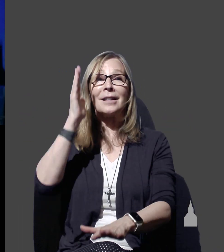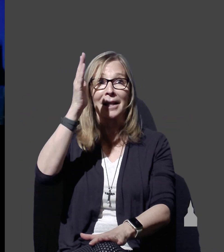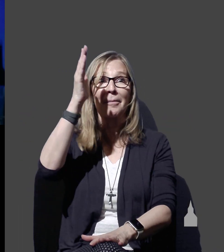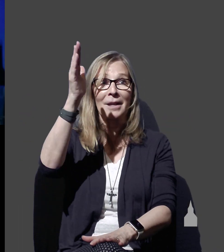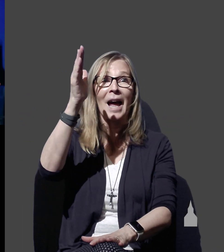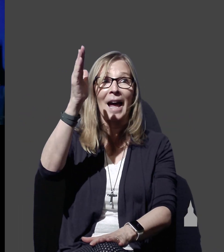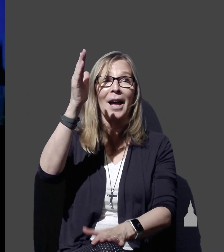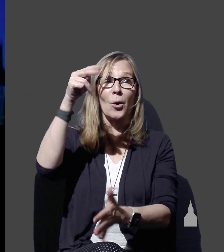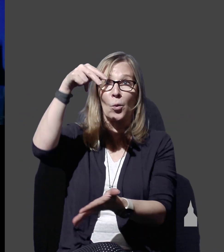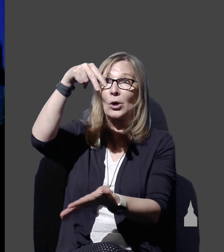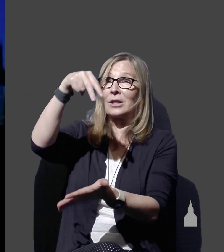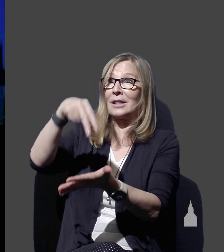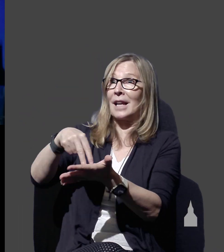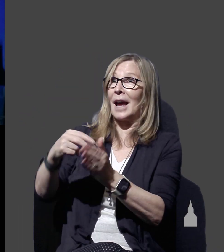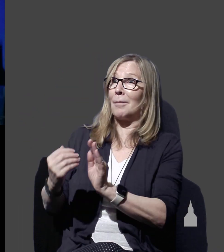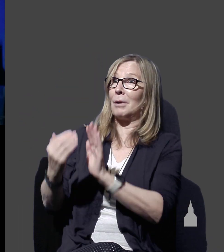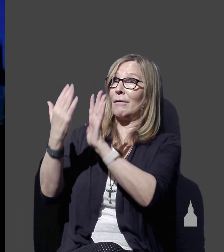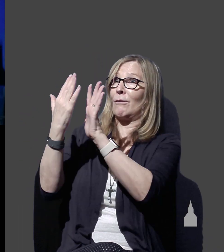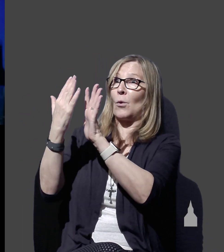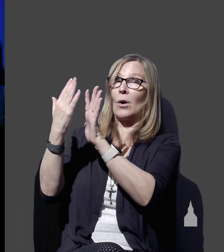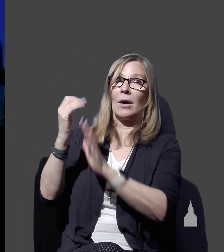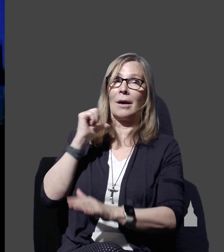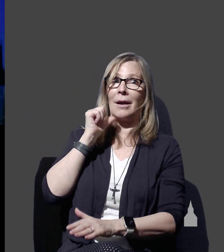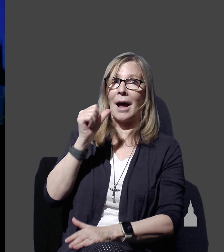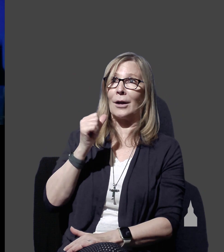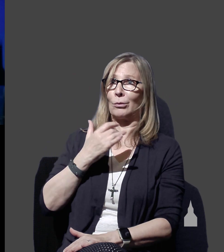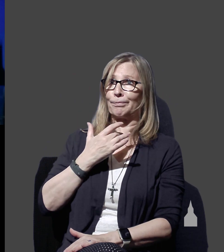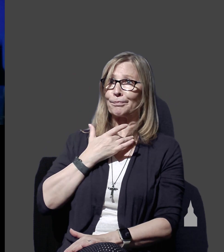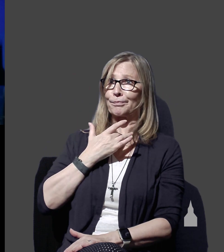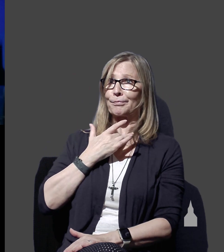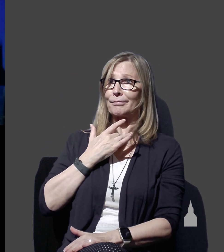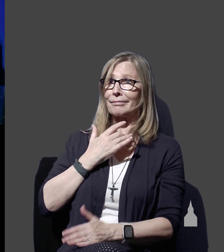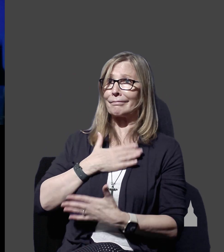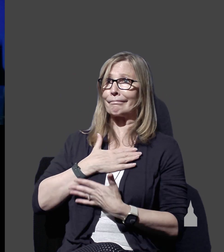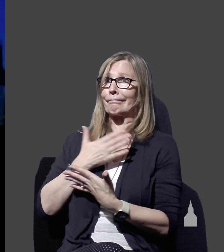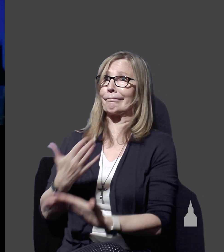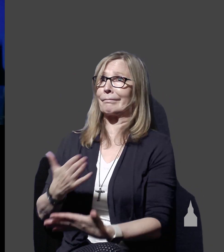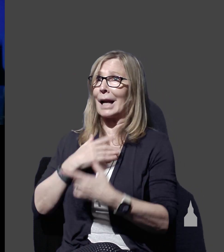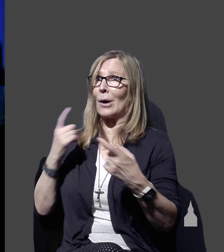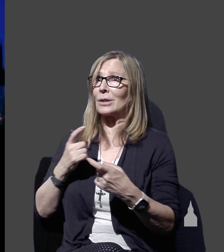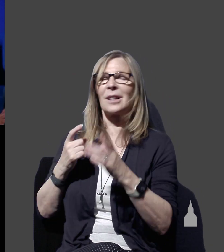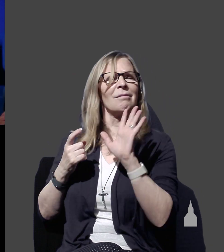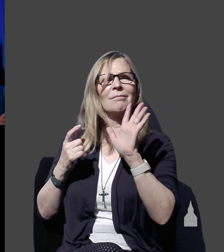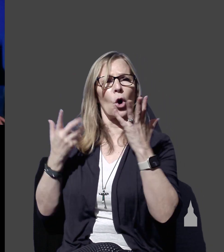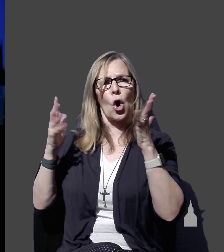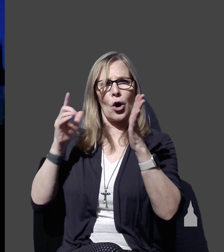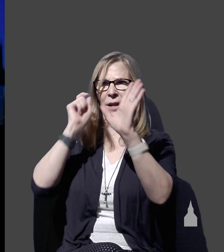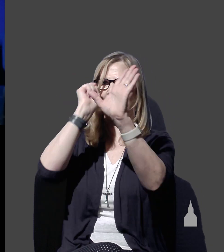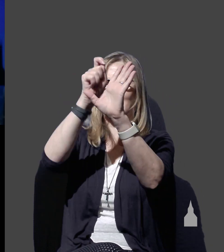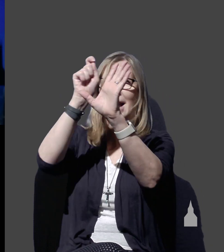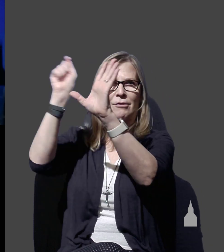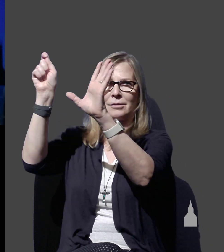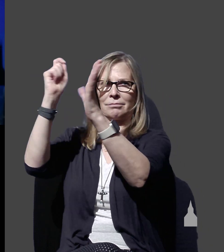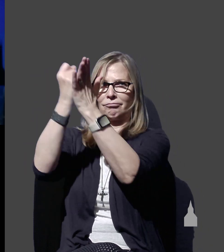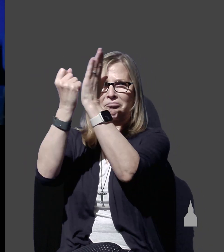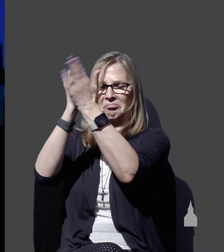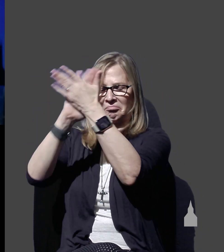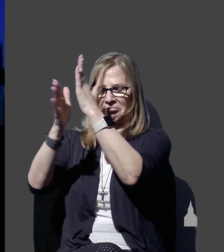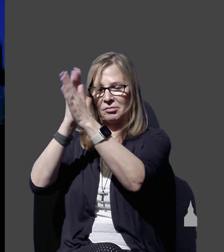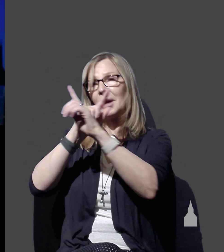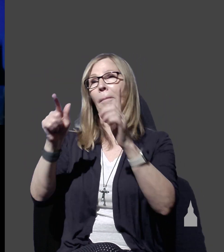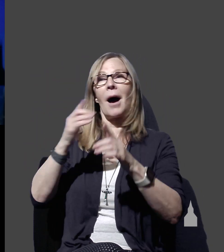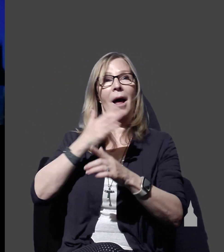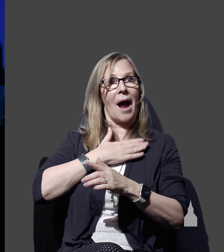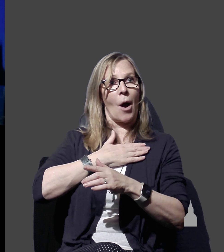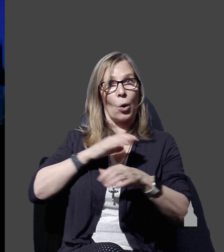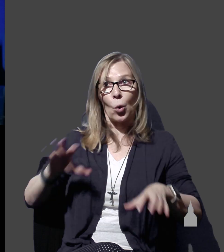we stand before the Lord not to account for our sins. Christ paid for those. They were nailed to the cross. They aren't held against us. But the works that we did